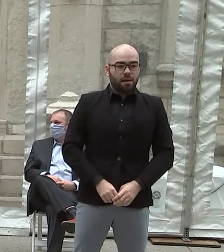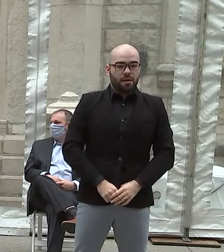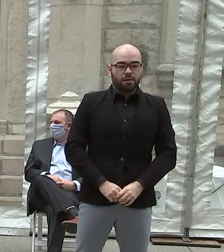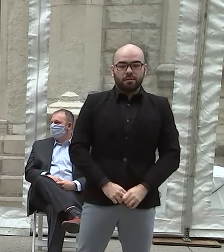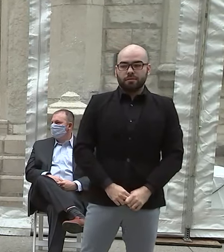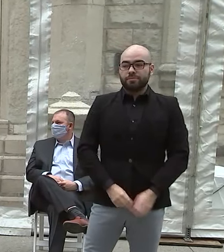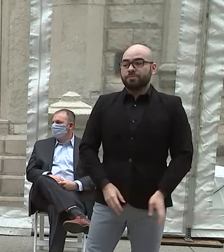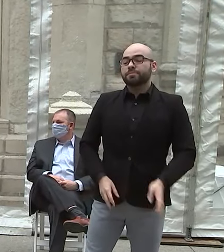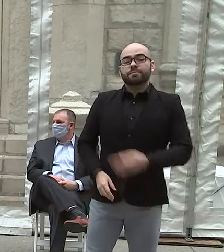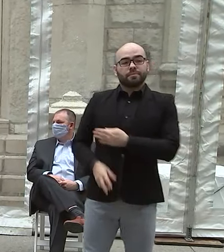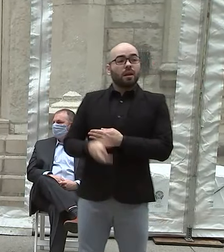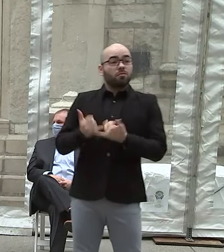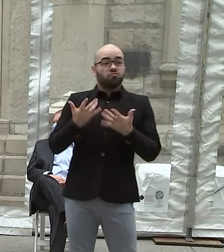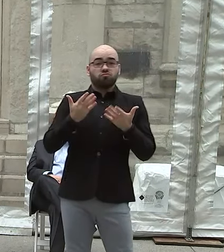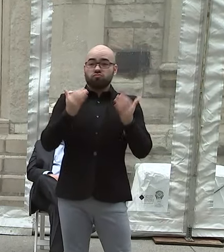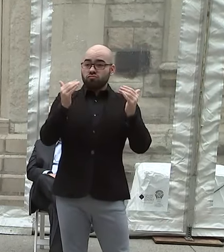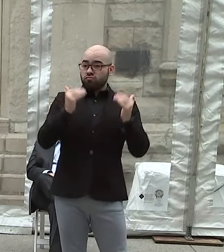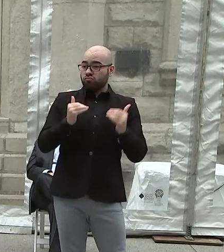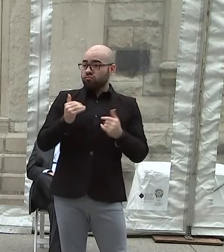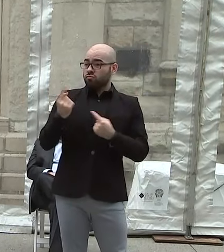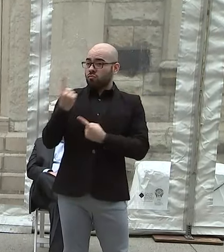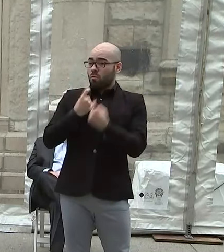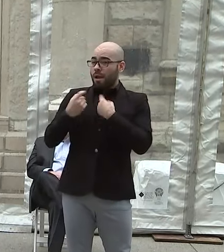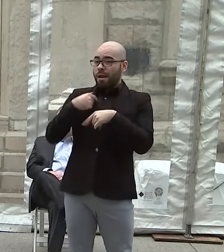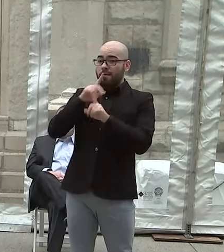And now, happy to take your questions.